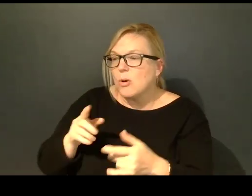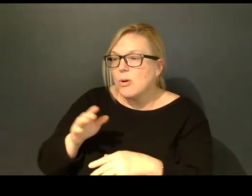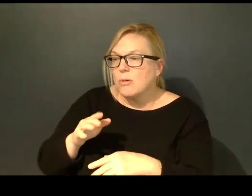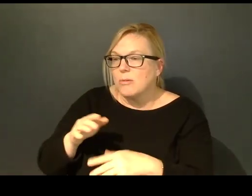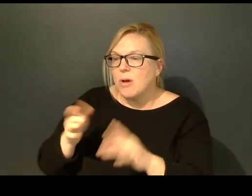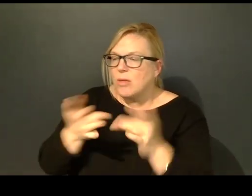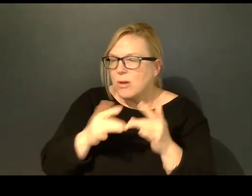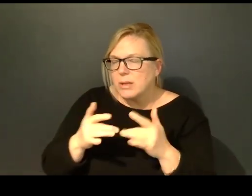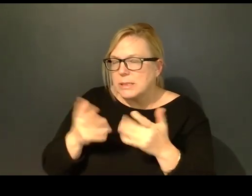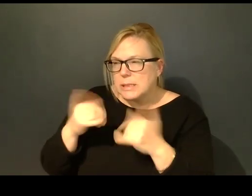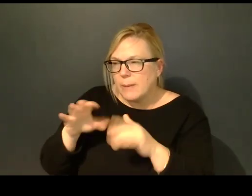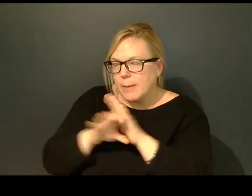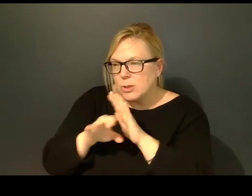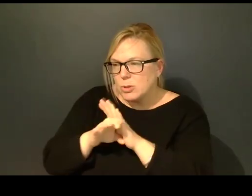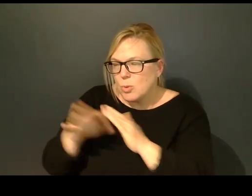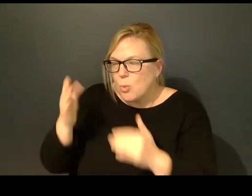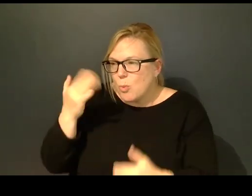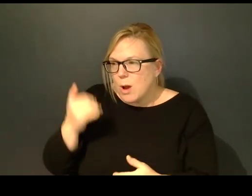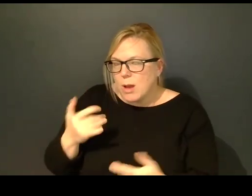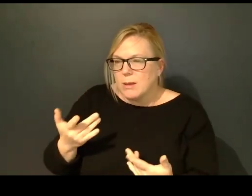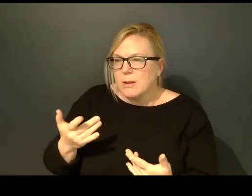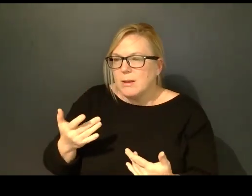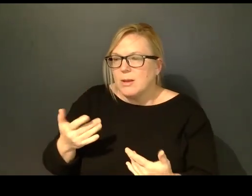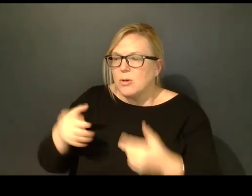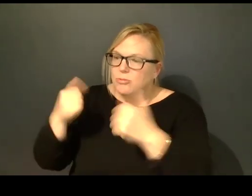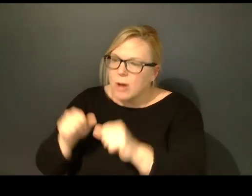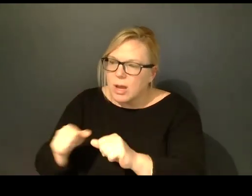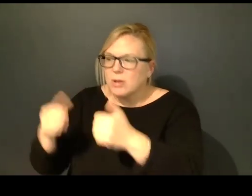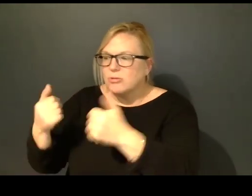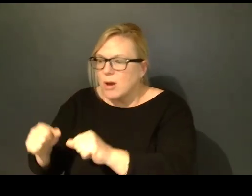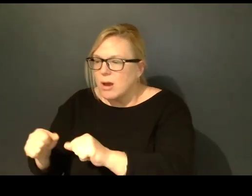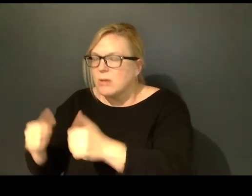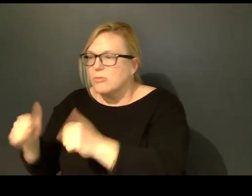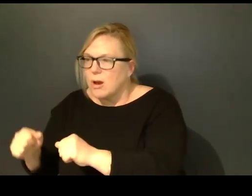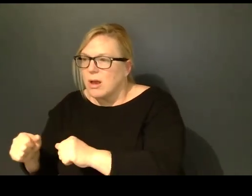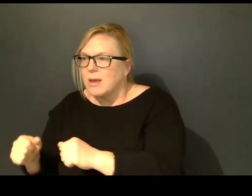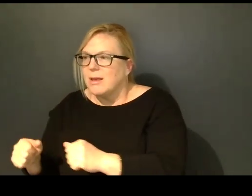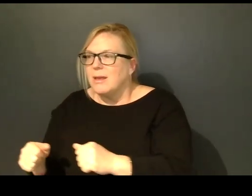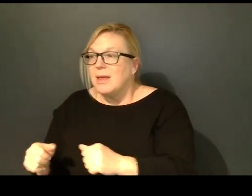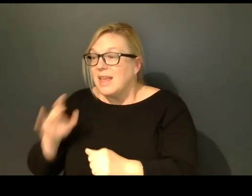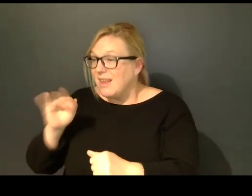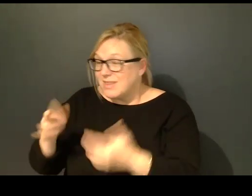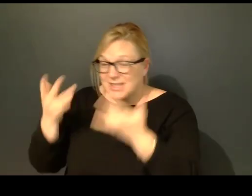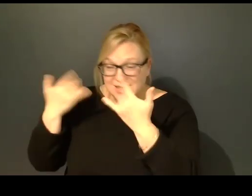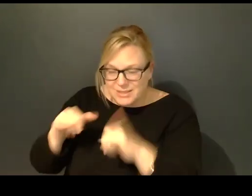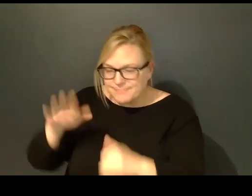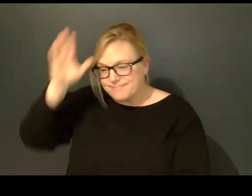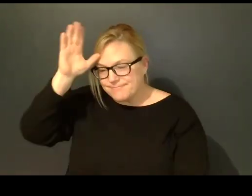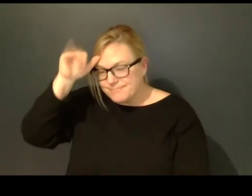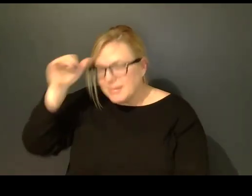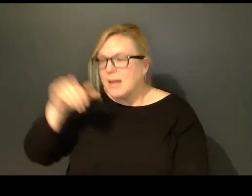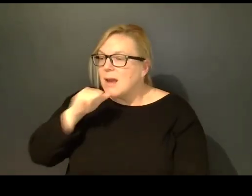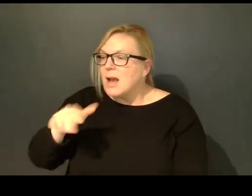Why would you patronize that company? As a matter of fact, I have not gone back to several because they haven't done so,